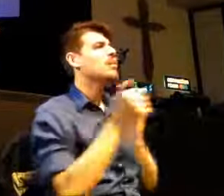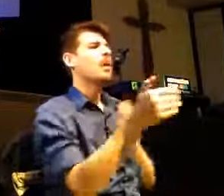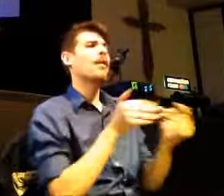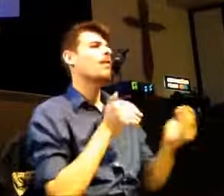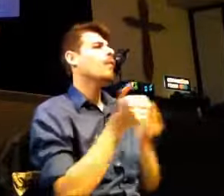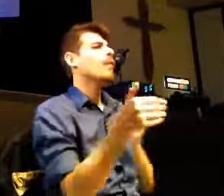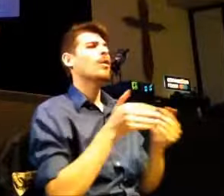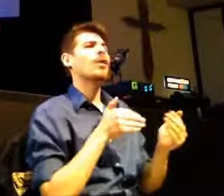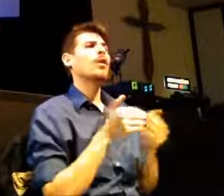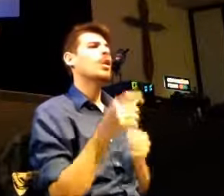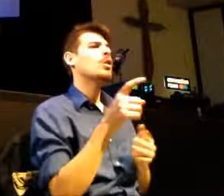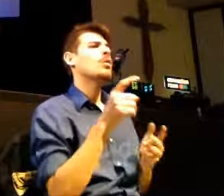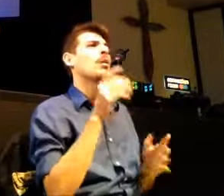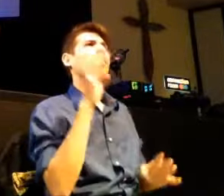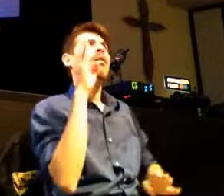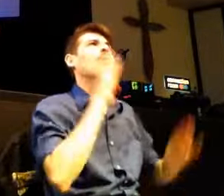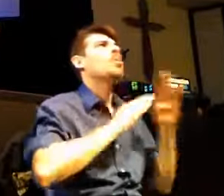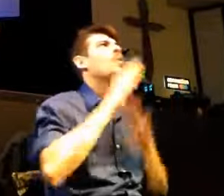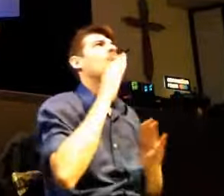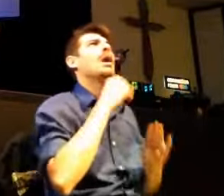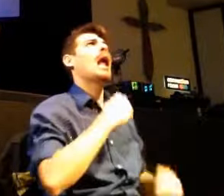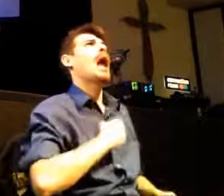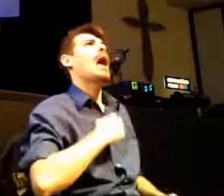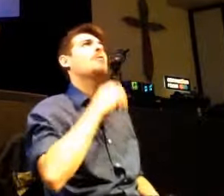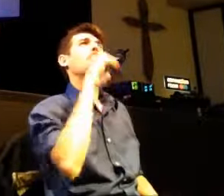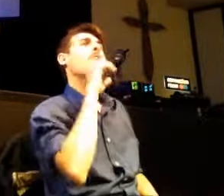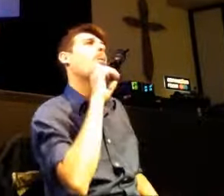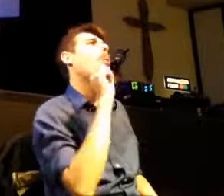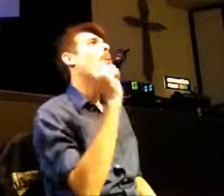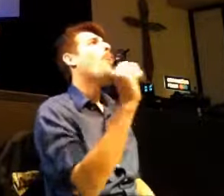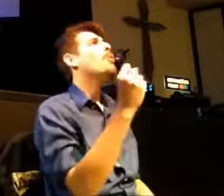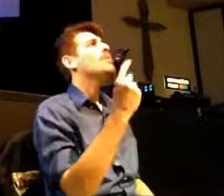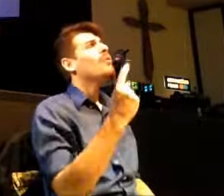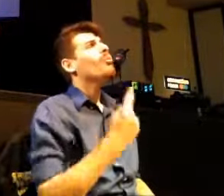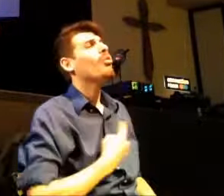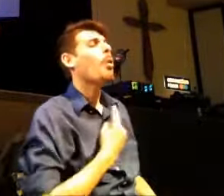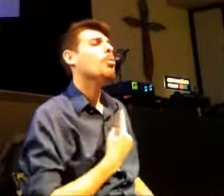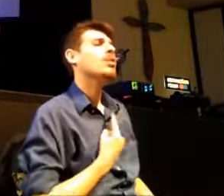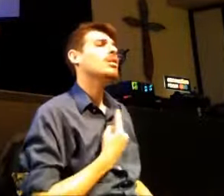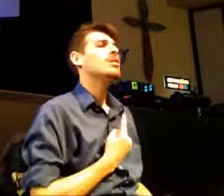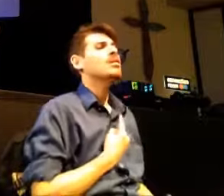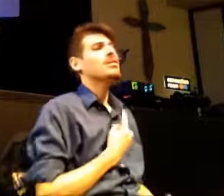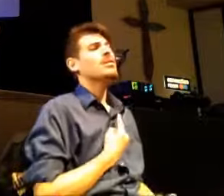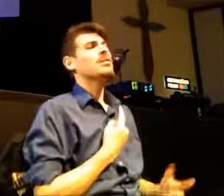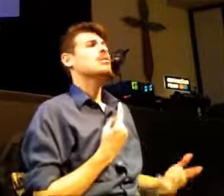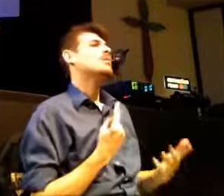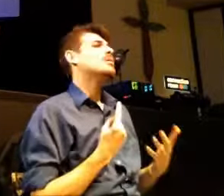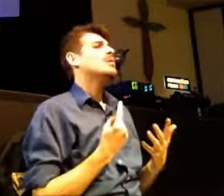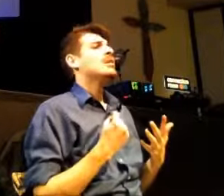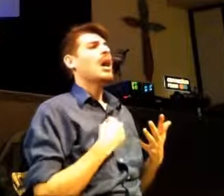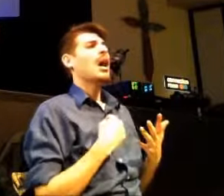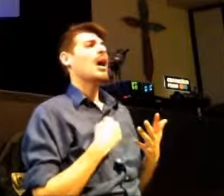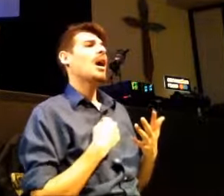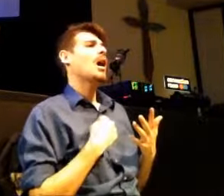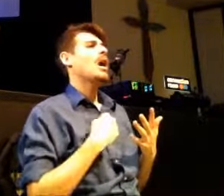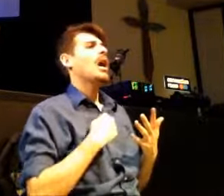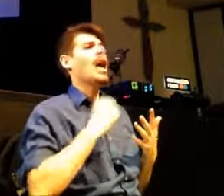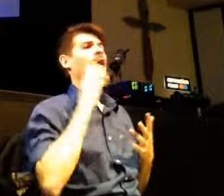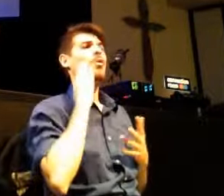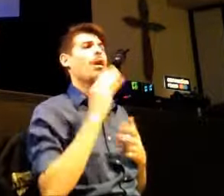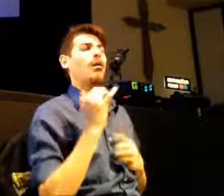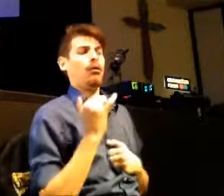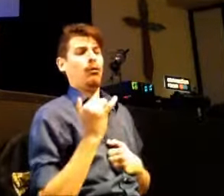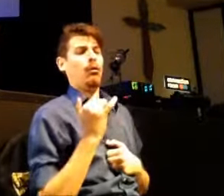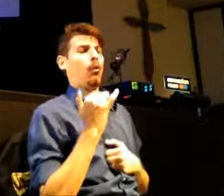is going to grow old and become lonely. I'm the person that I'm afraid that if I make the wrong move